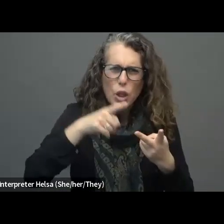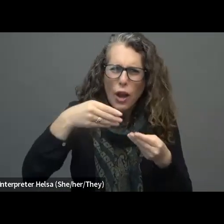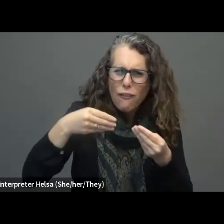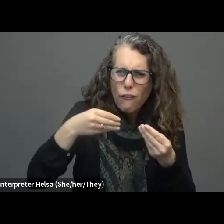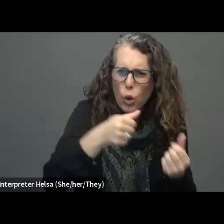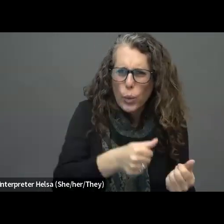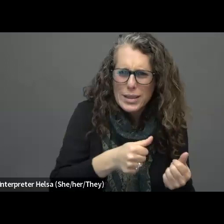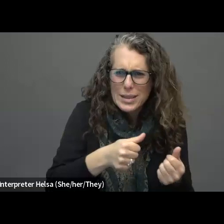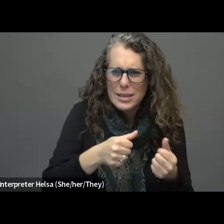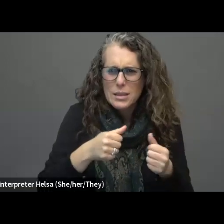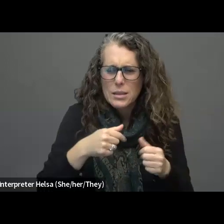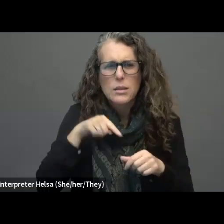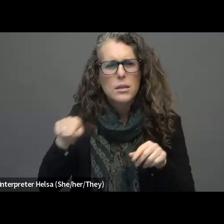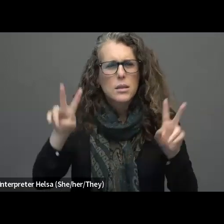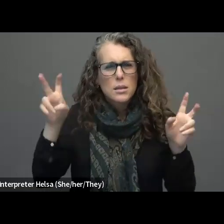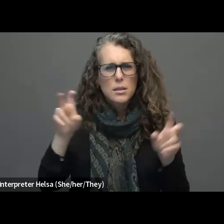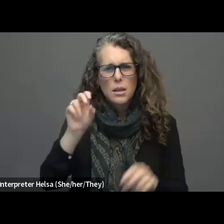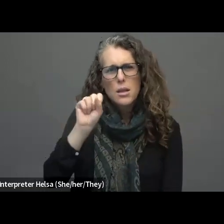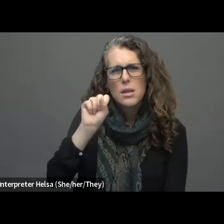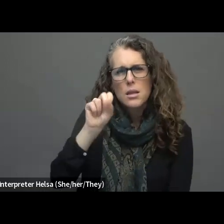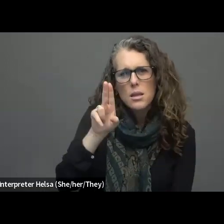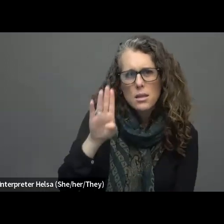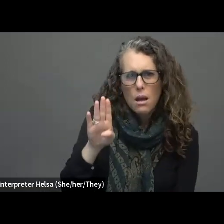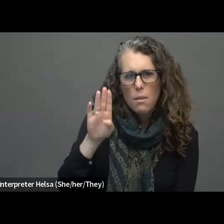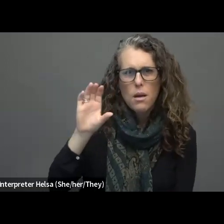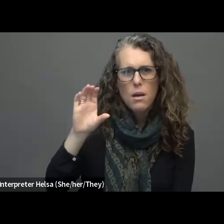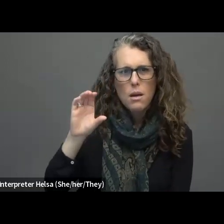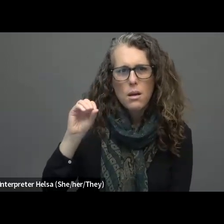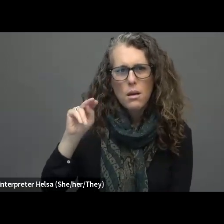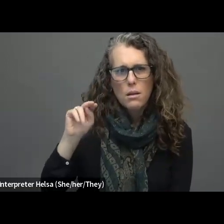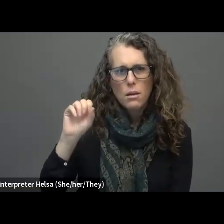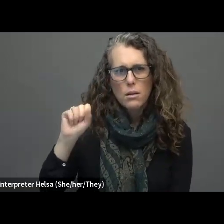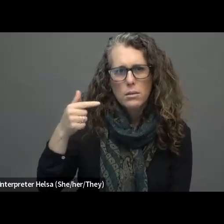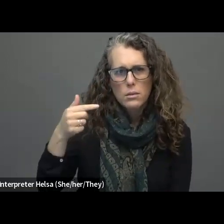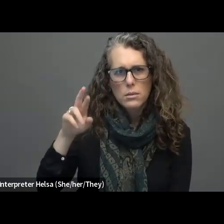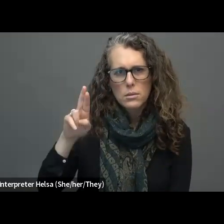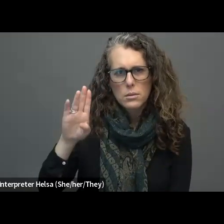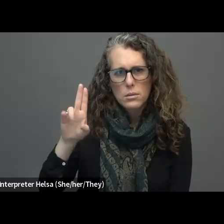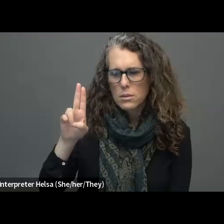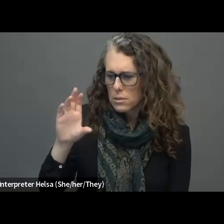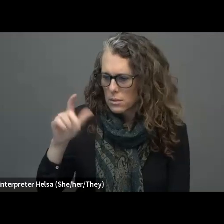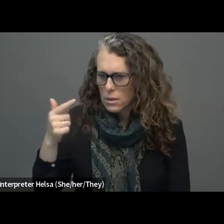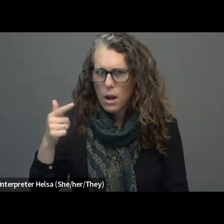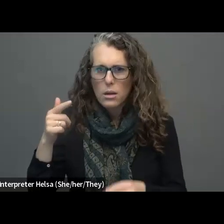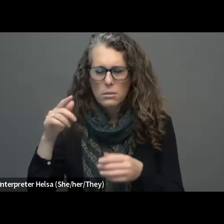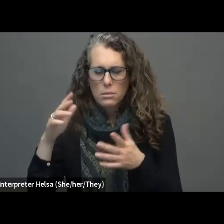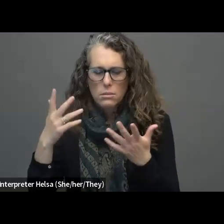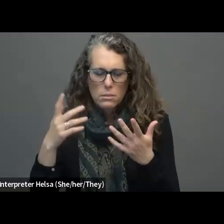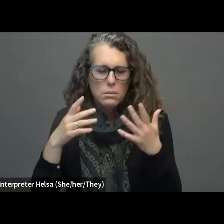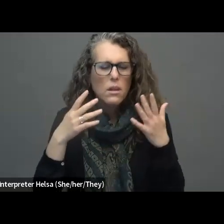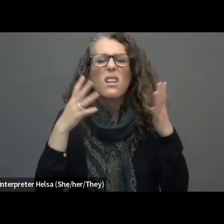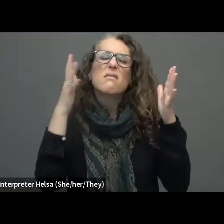kind of subconstructs of the wider language proficiency. And I was wondering whether there are